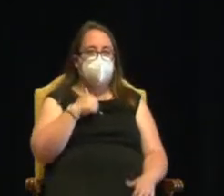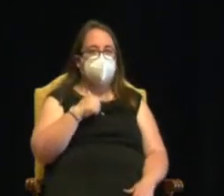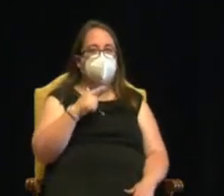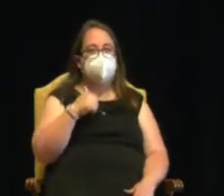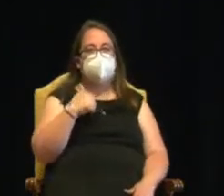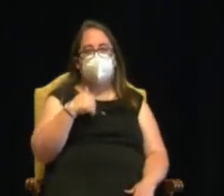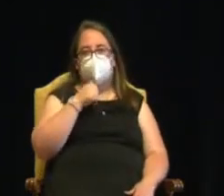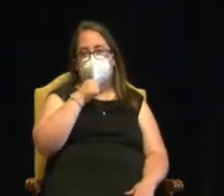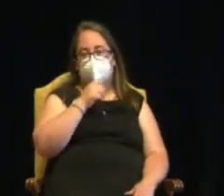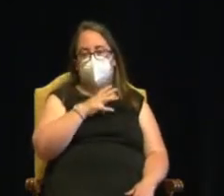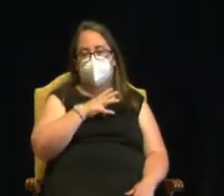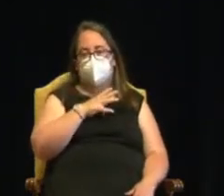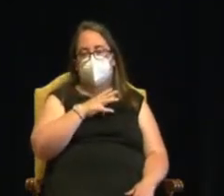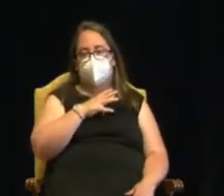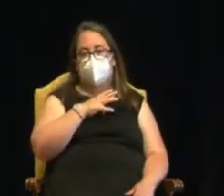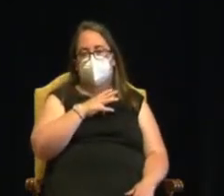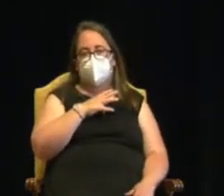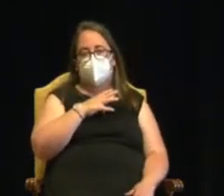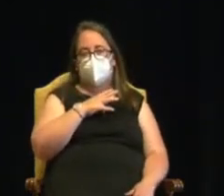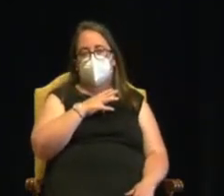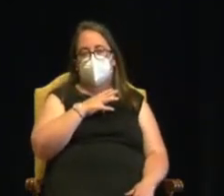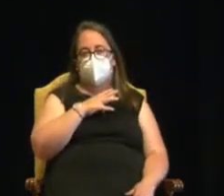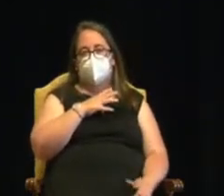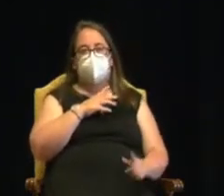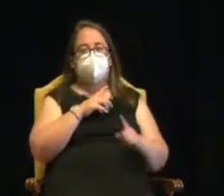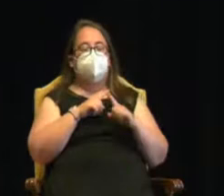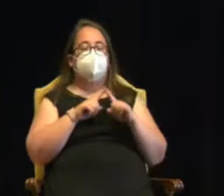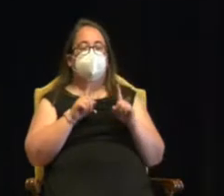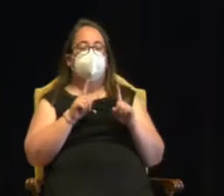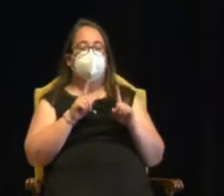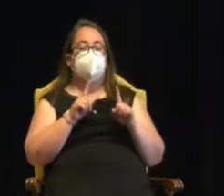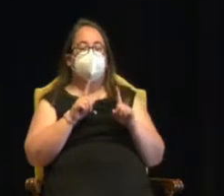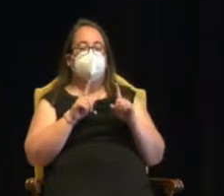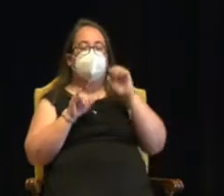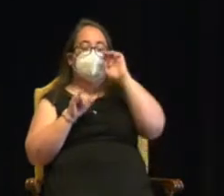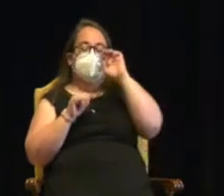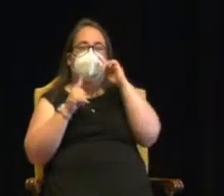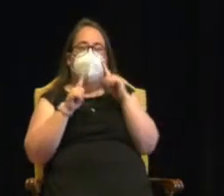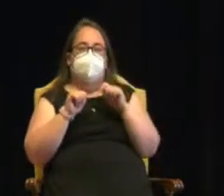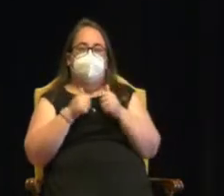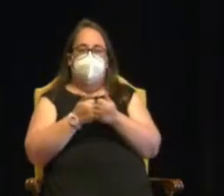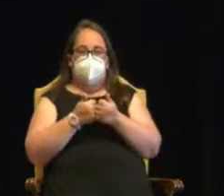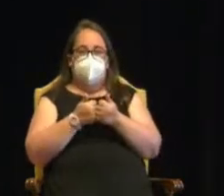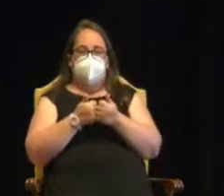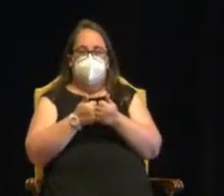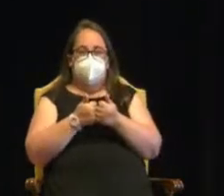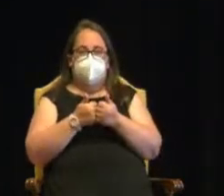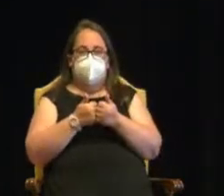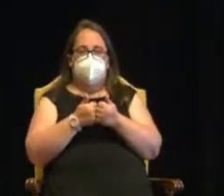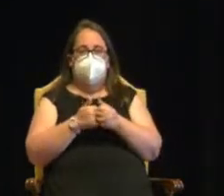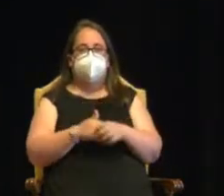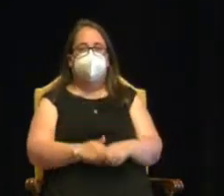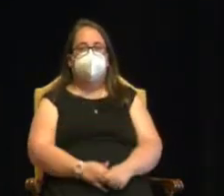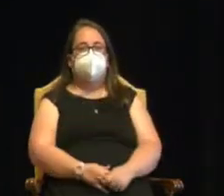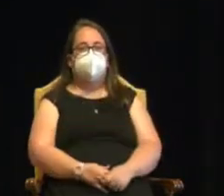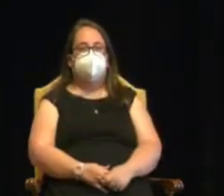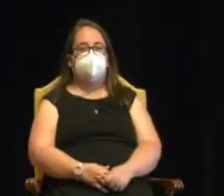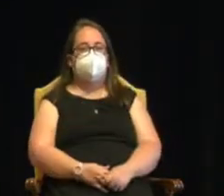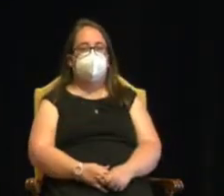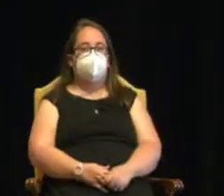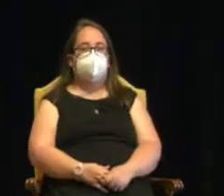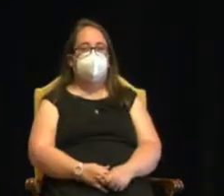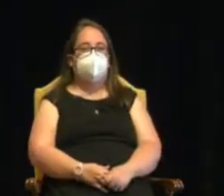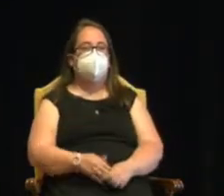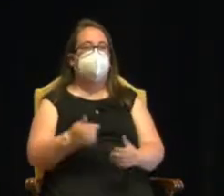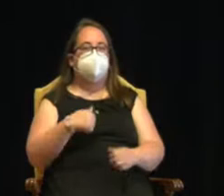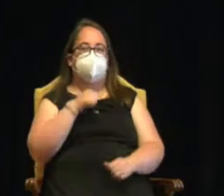woman. Mm-hmm. And yet somehow, and this is like a huge challenge, which is, and I guess maybe on some level I